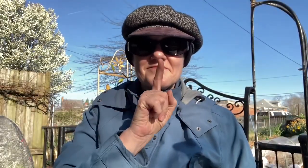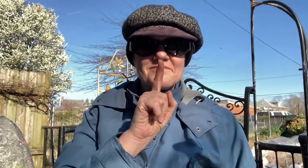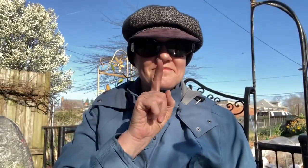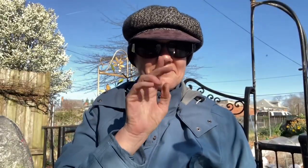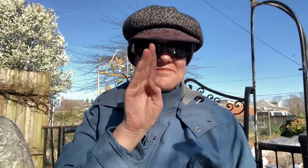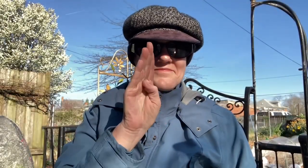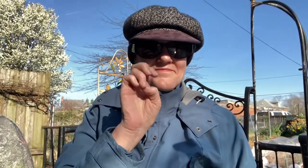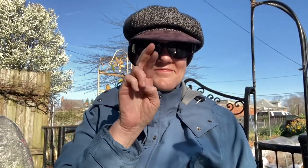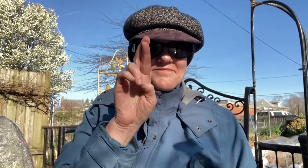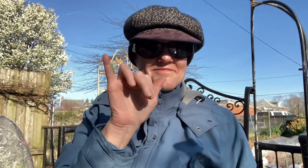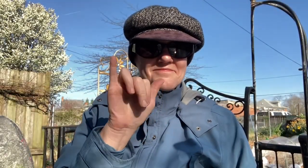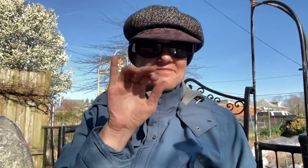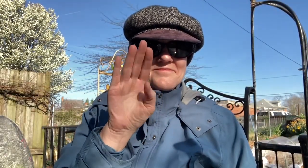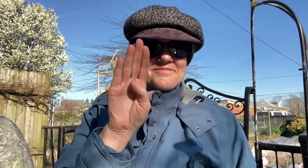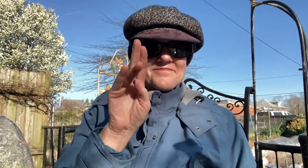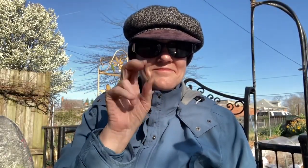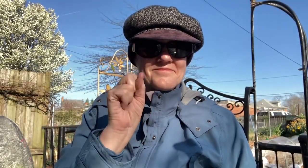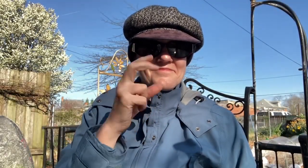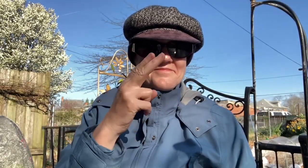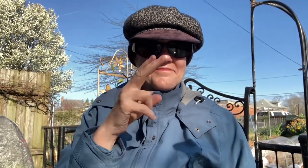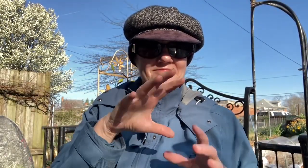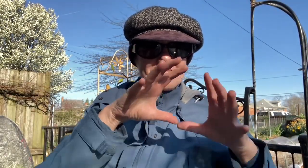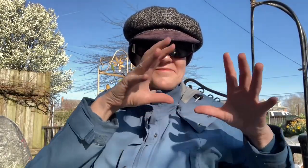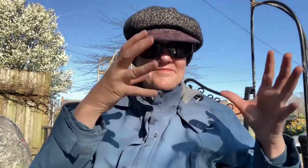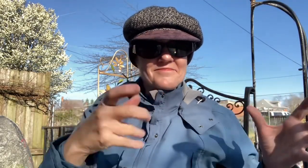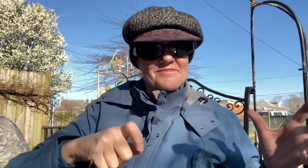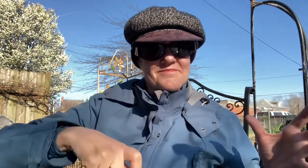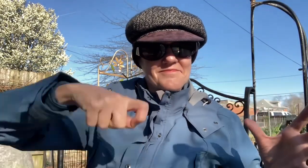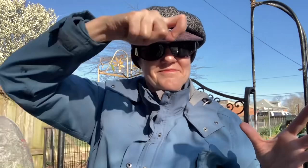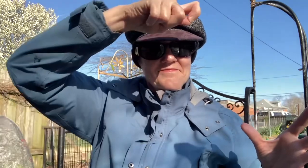Now that net is a blueberry netting that